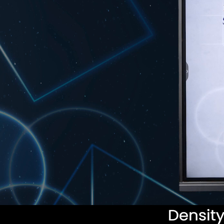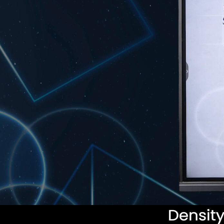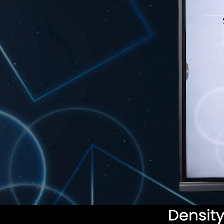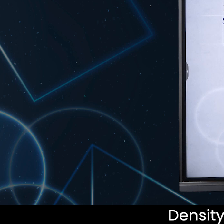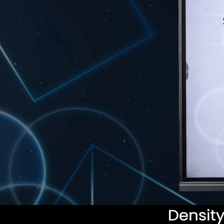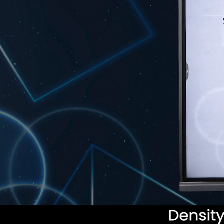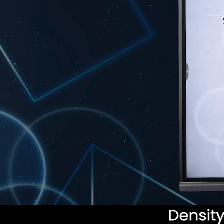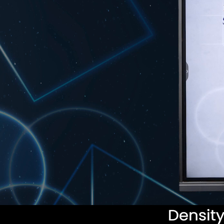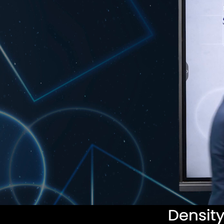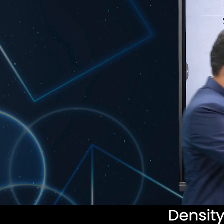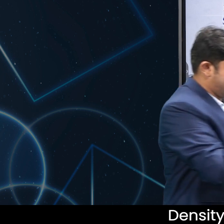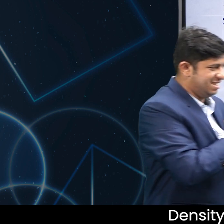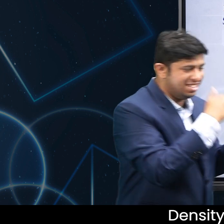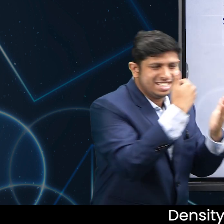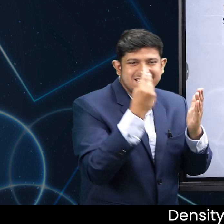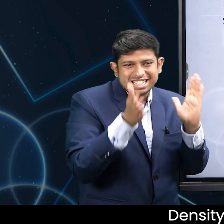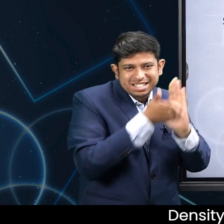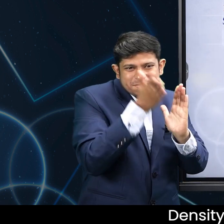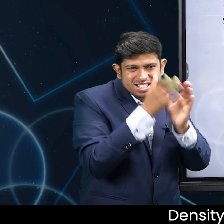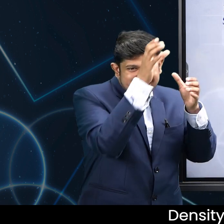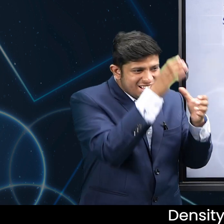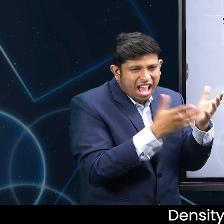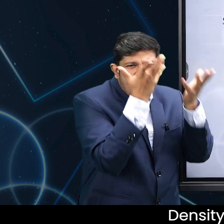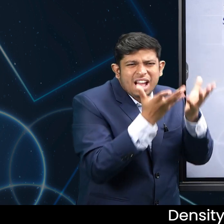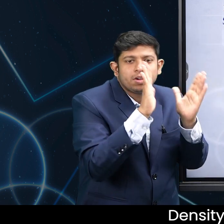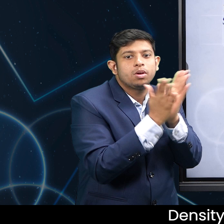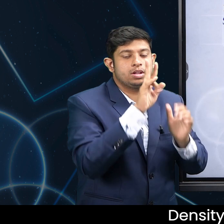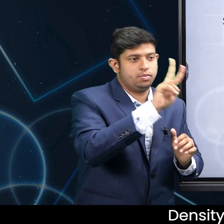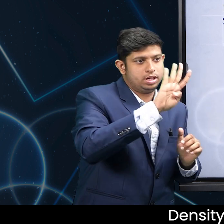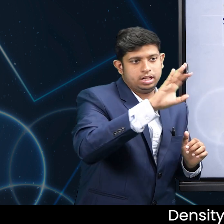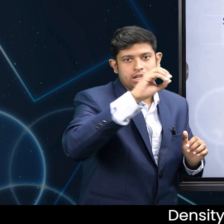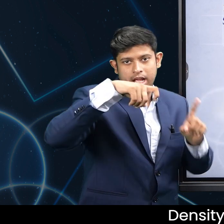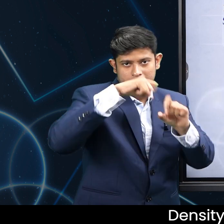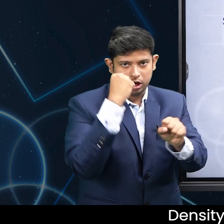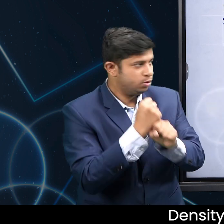density of the concrete is equal to 2400 kg per meter cube.